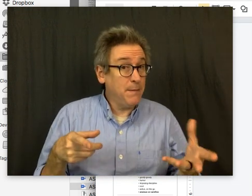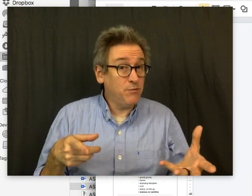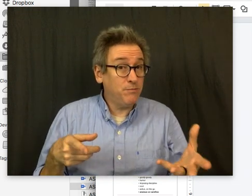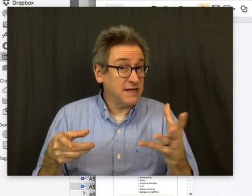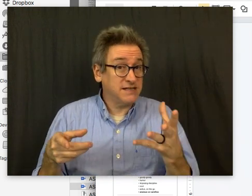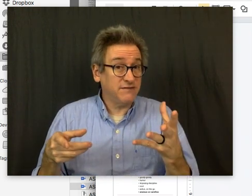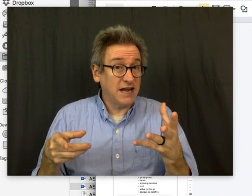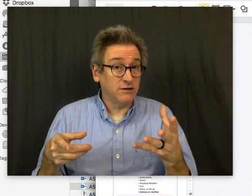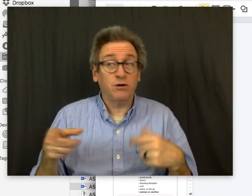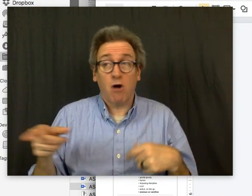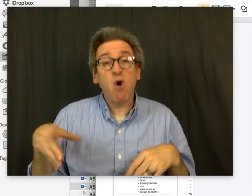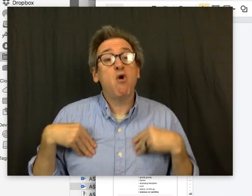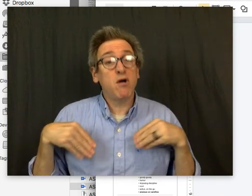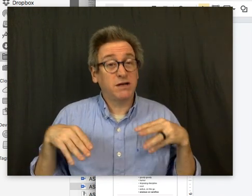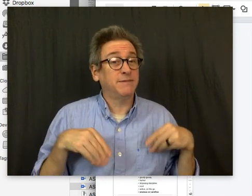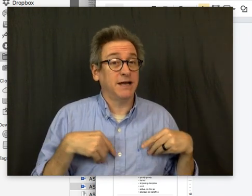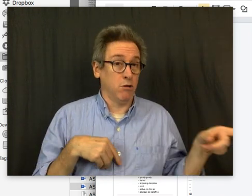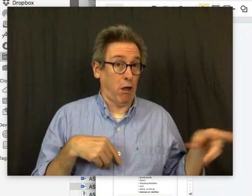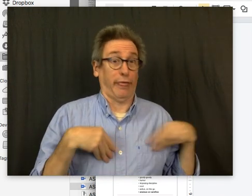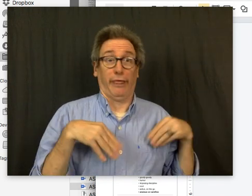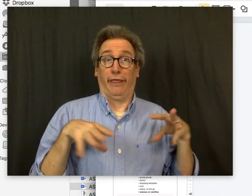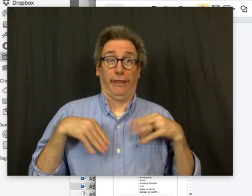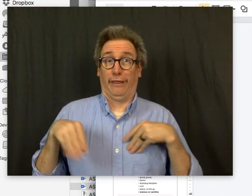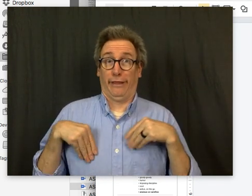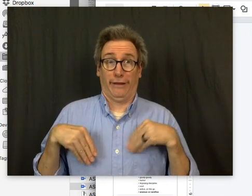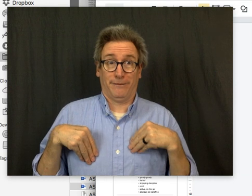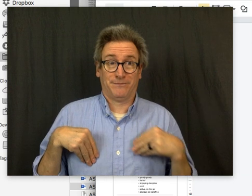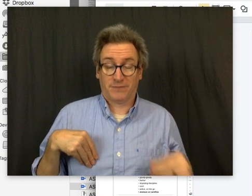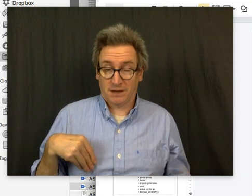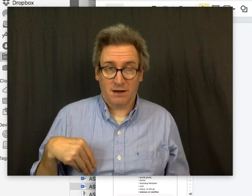it can be both positive or negative too. Oh, accepting or